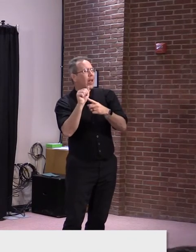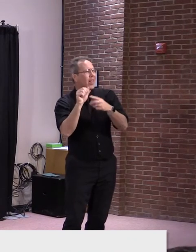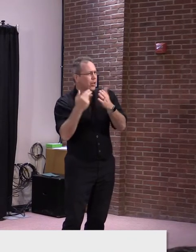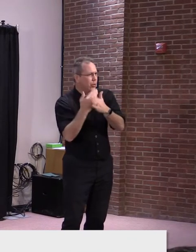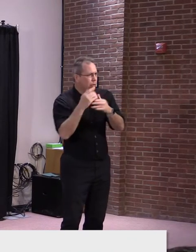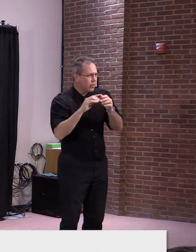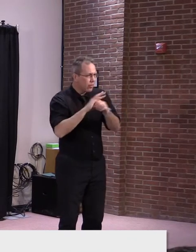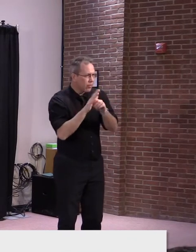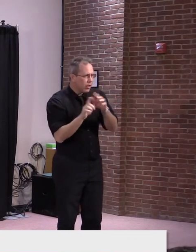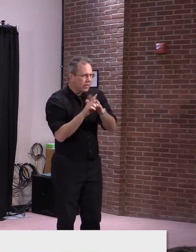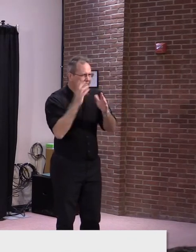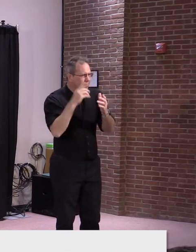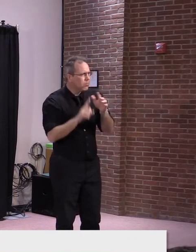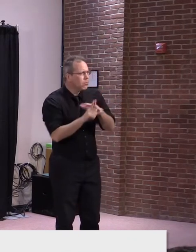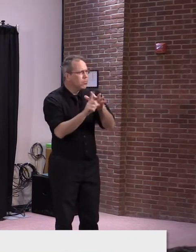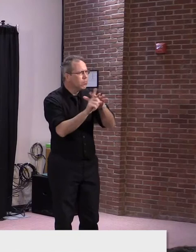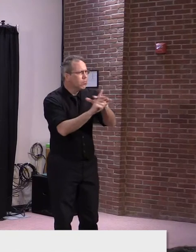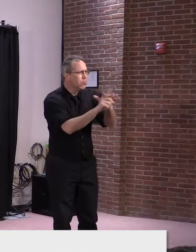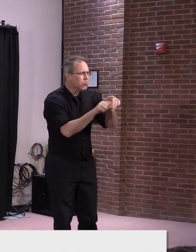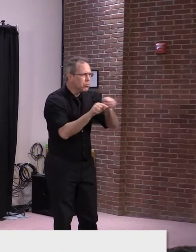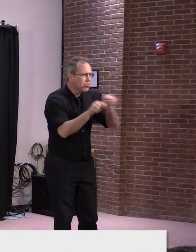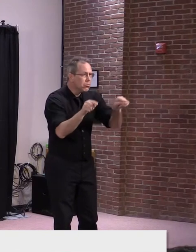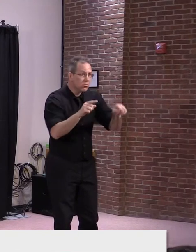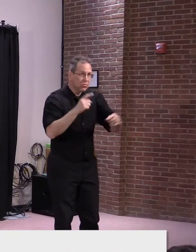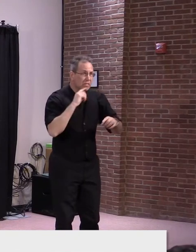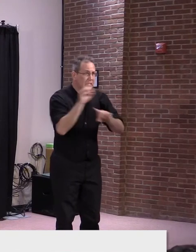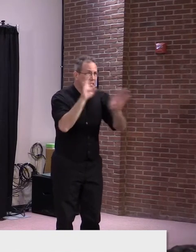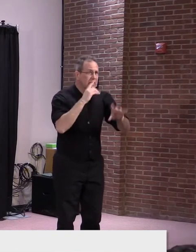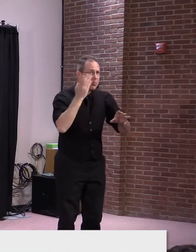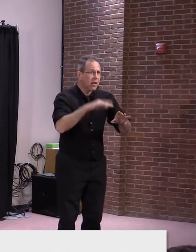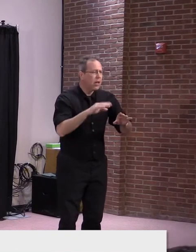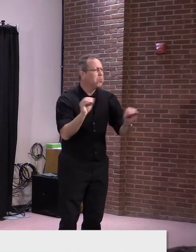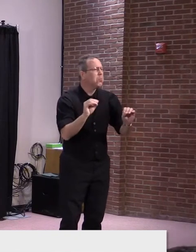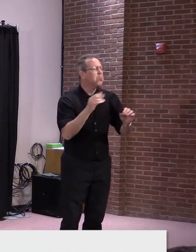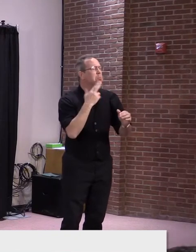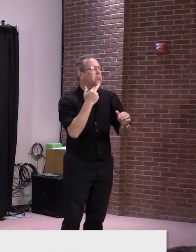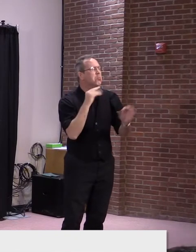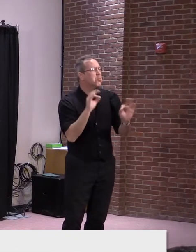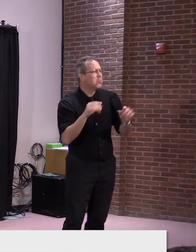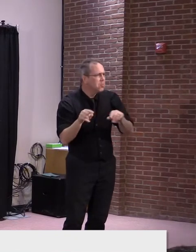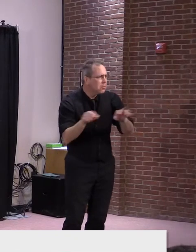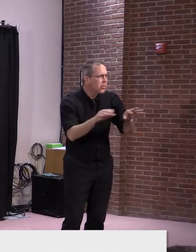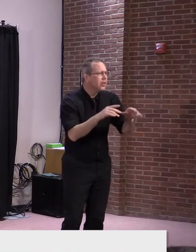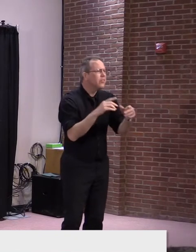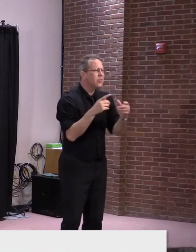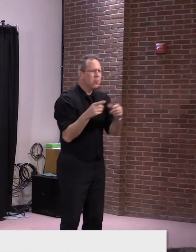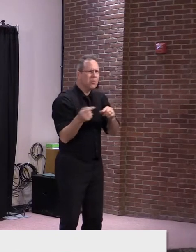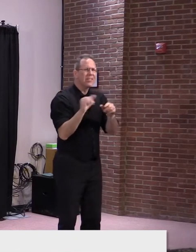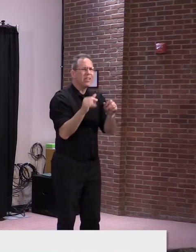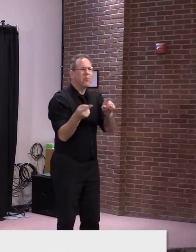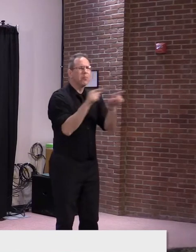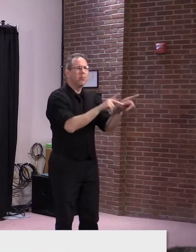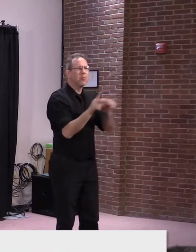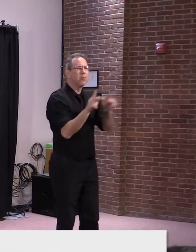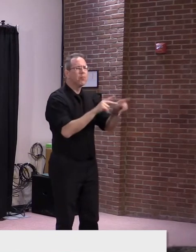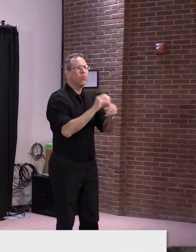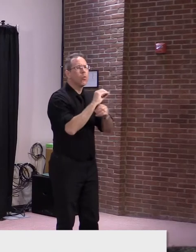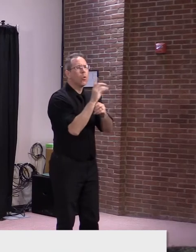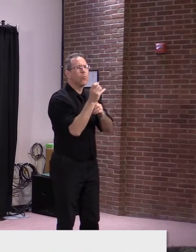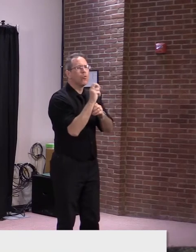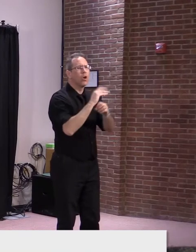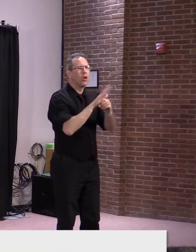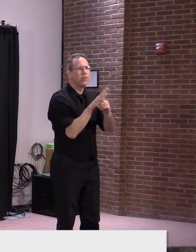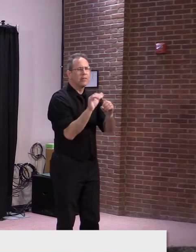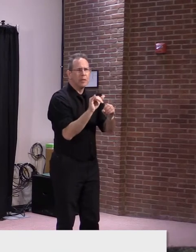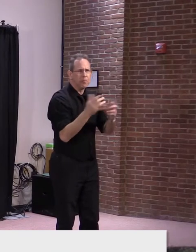have any more immune evasion than the original Omicron strain. Again, he said we might see an